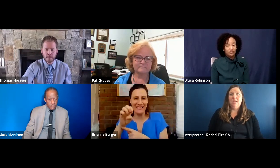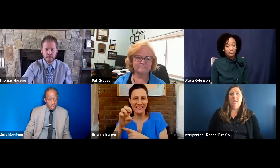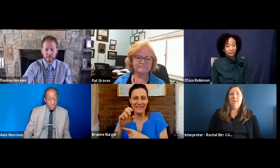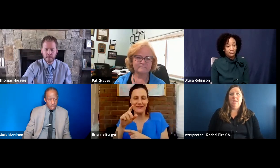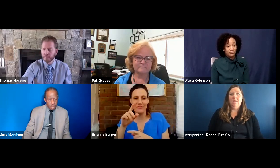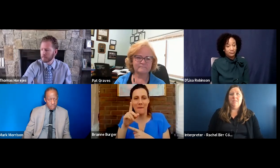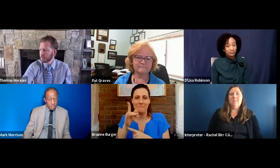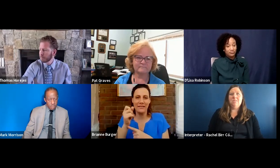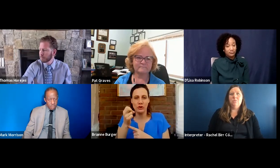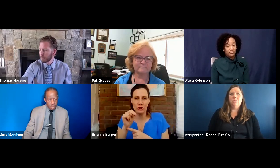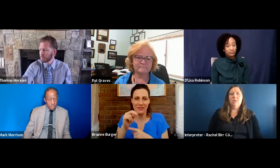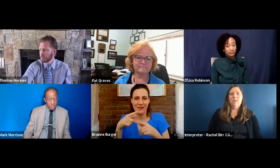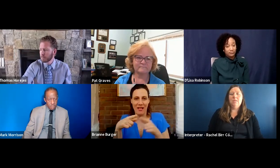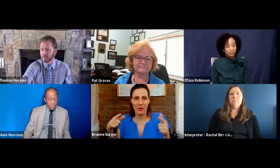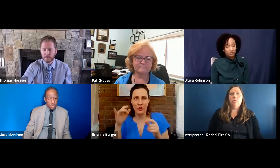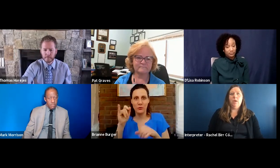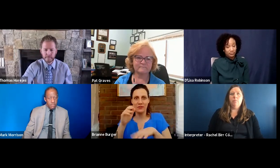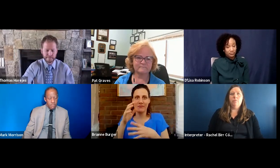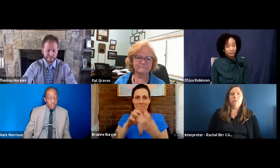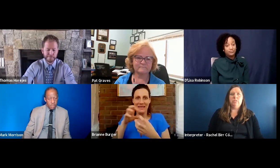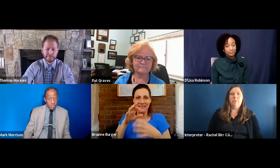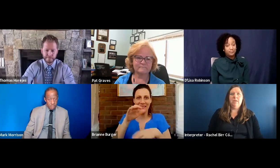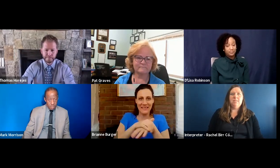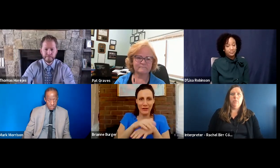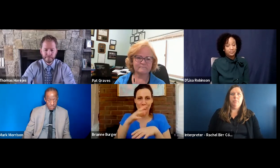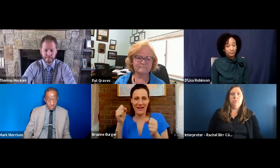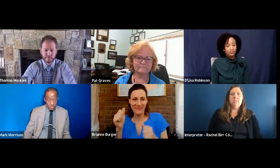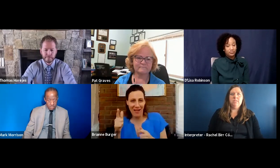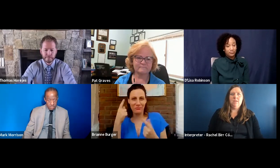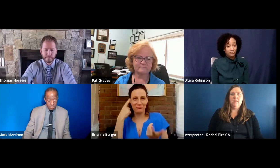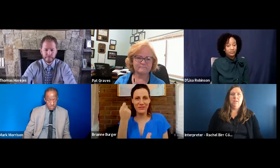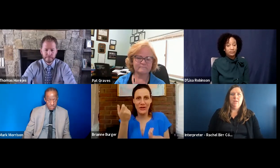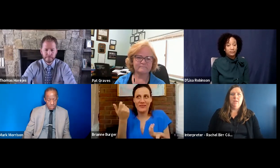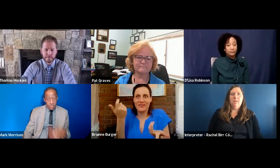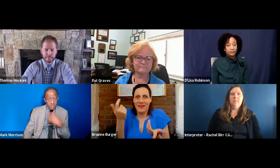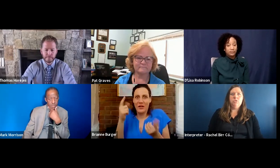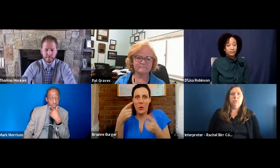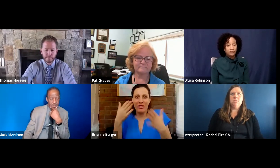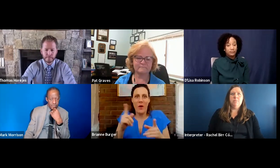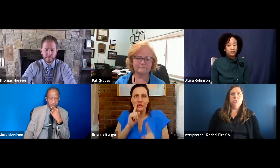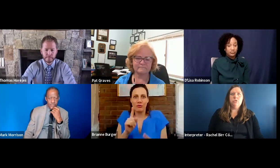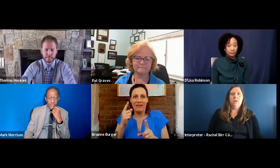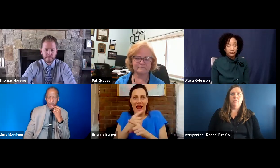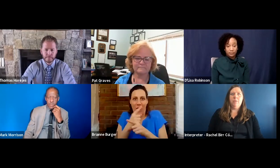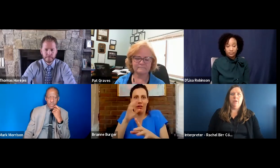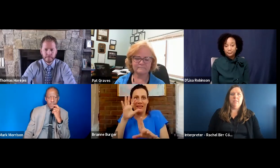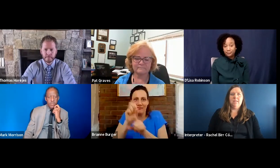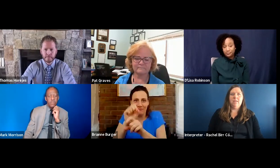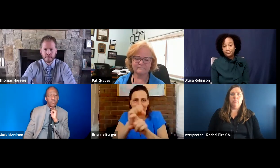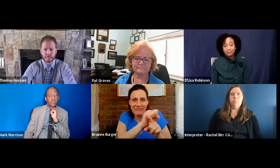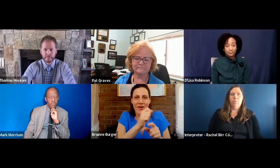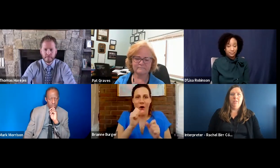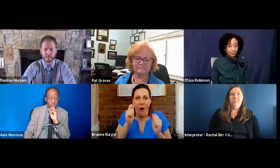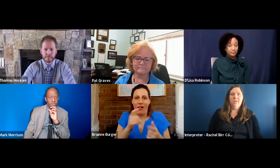acronyms. And so it is more what I refer to as PSE or pigeon signed English, where it's a mixture of American